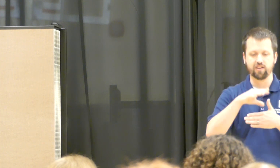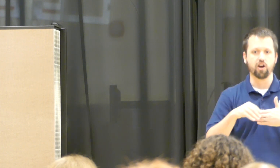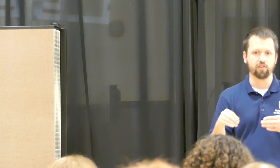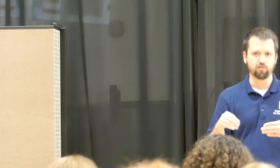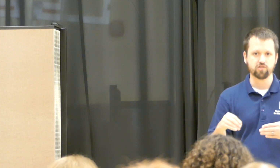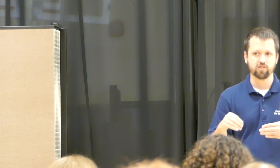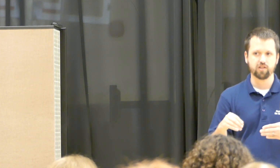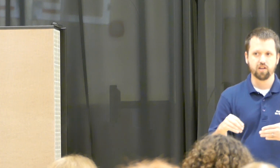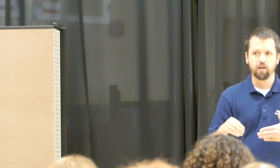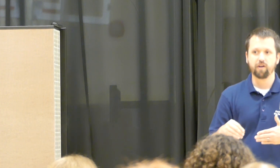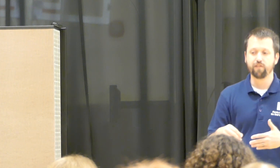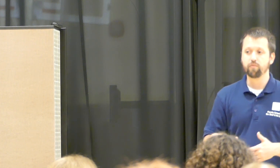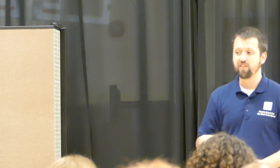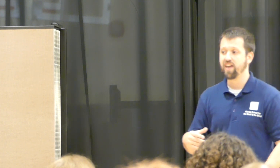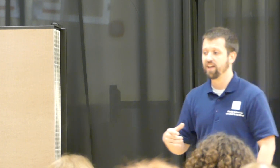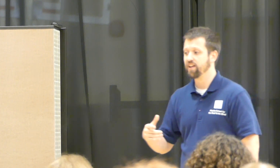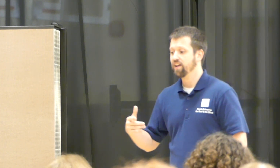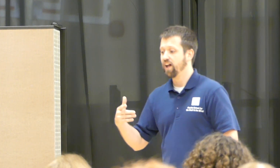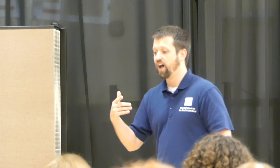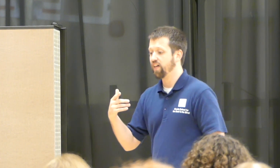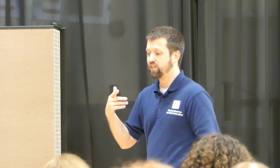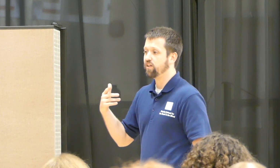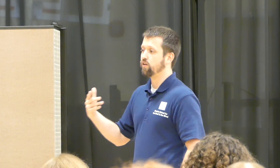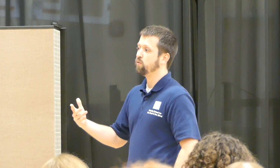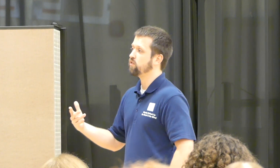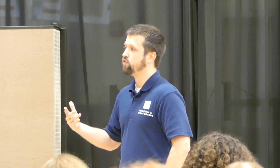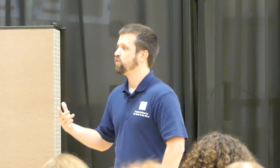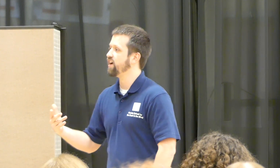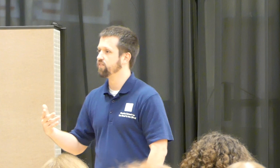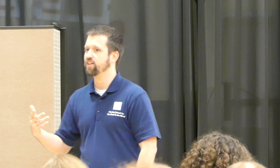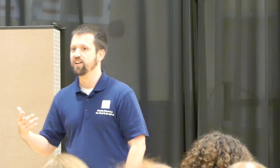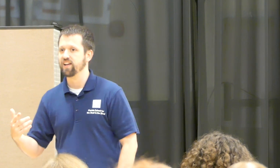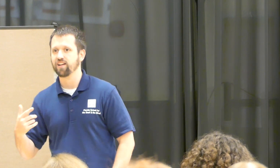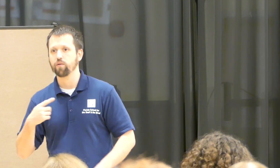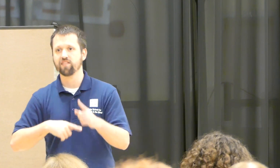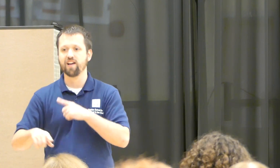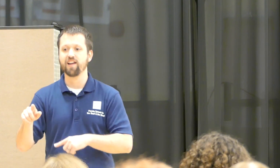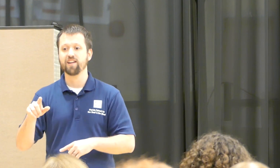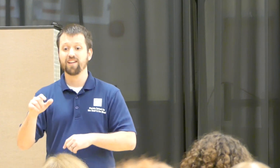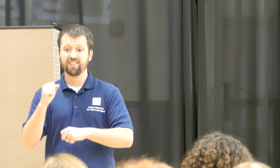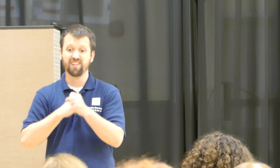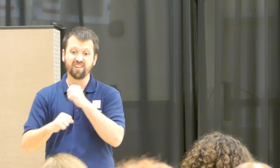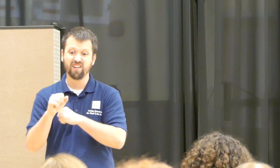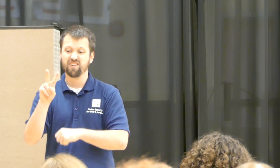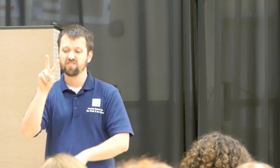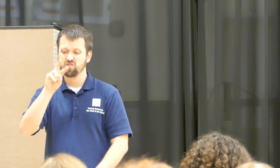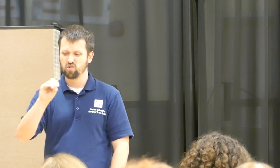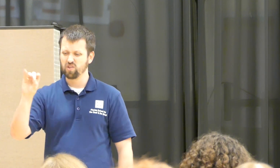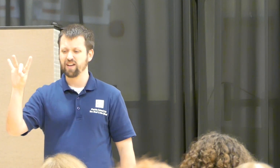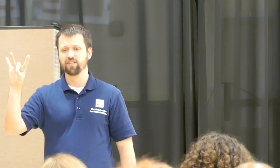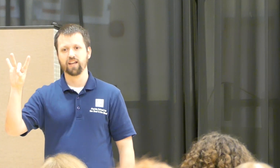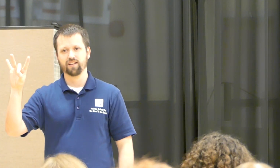$2,008. But if I'm saying the year was 2008, I would sign the year 2008. Both of